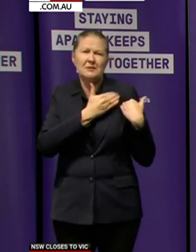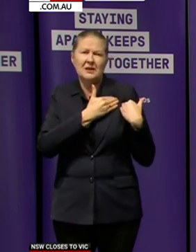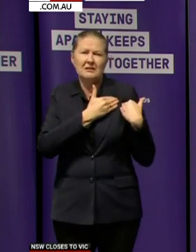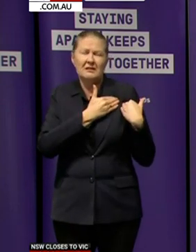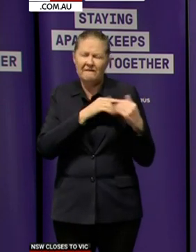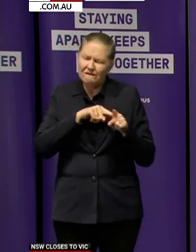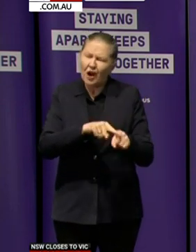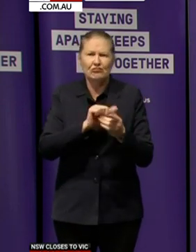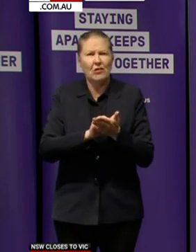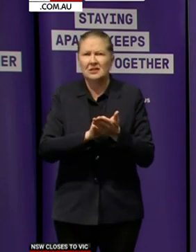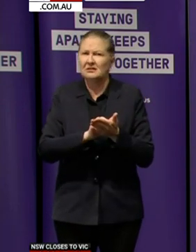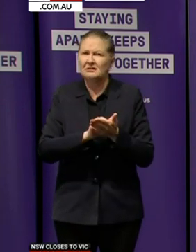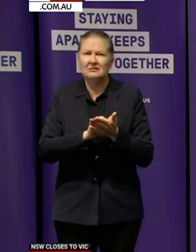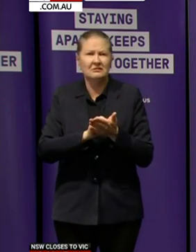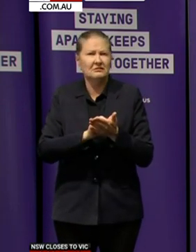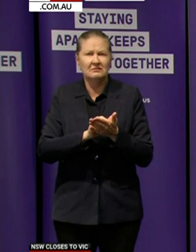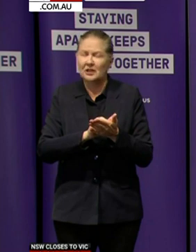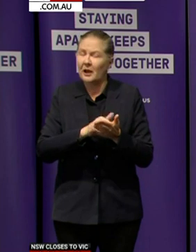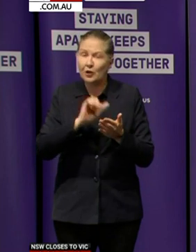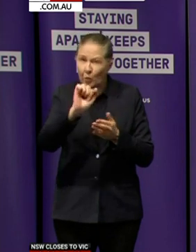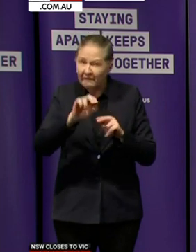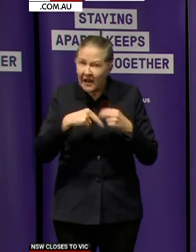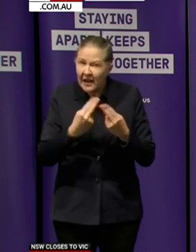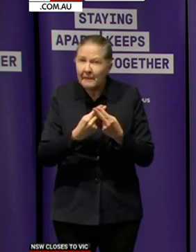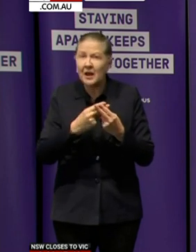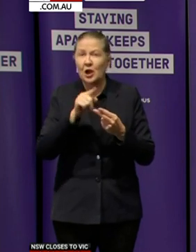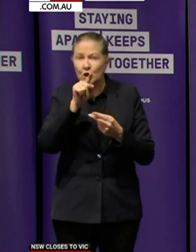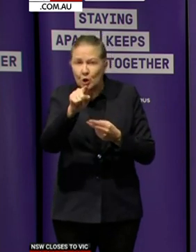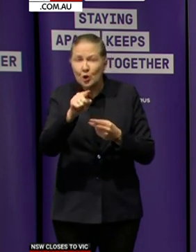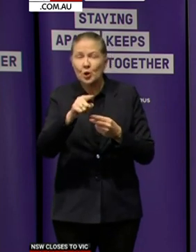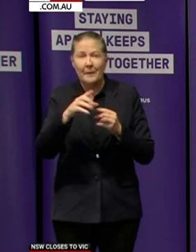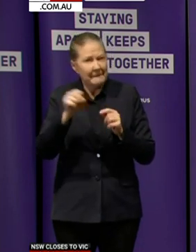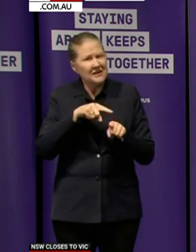family. Please follow these rules. There's simply no acceptable alternative.